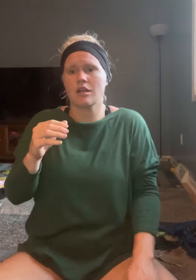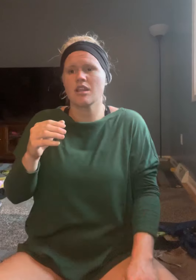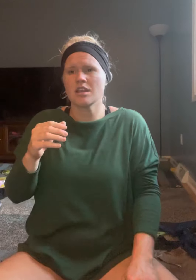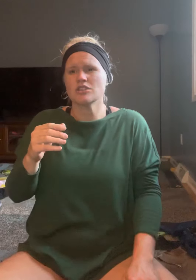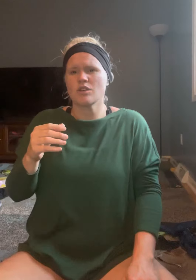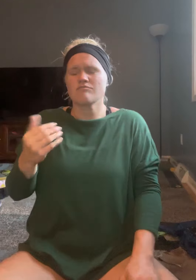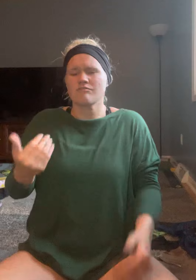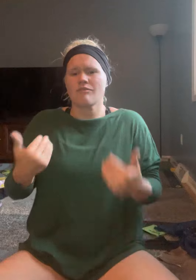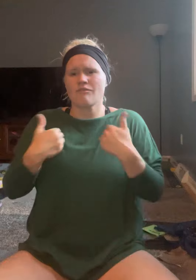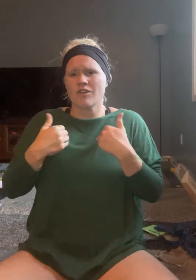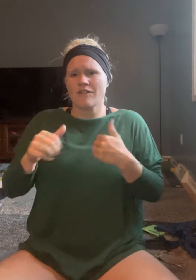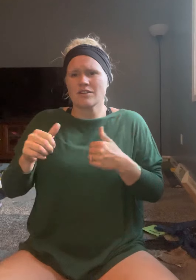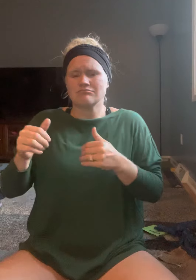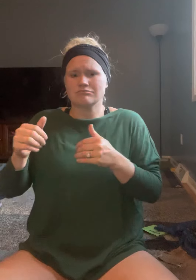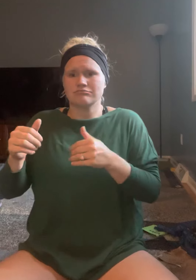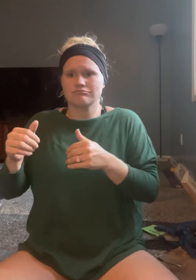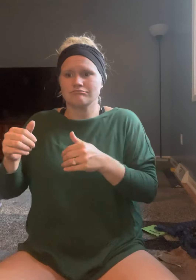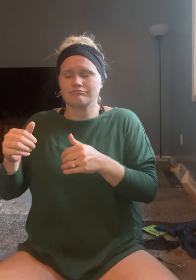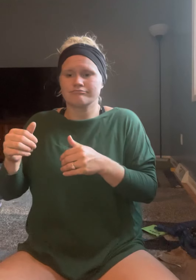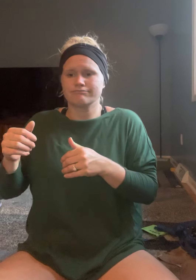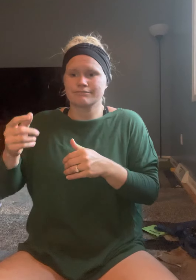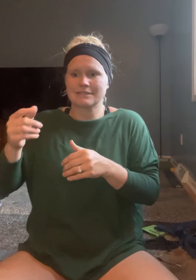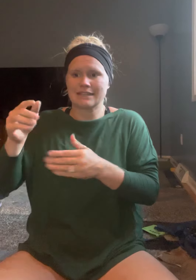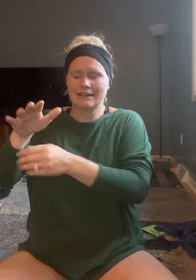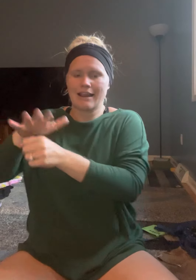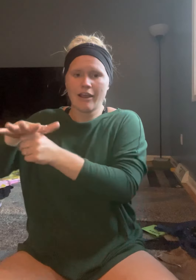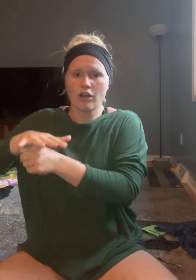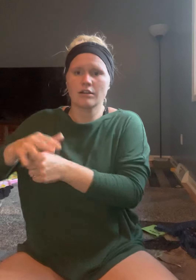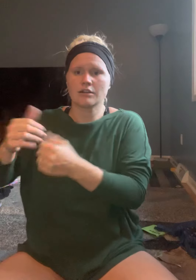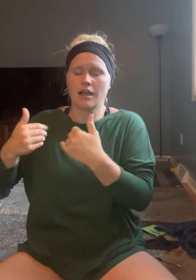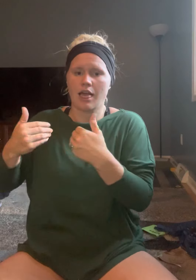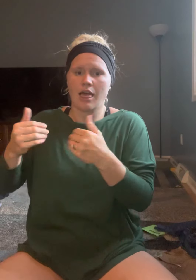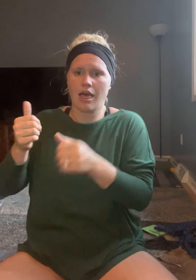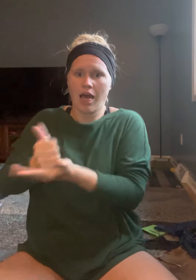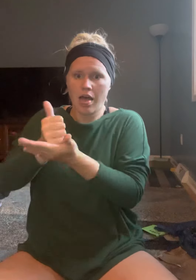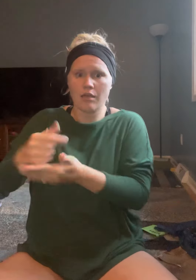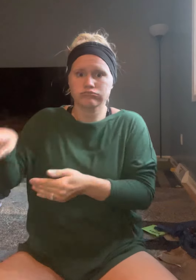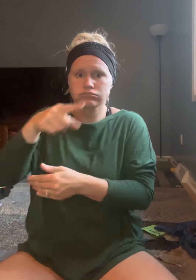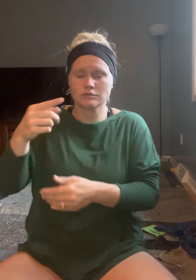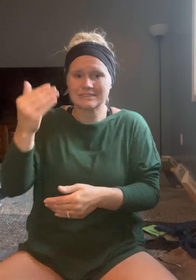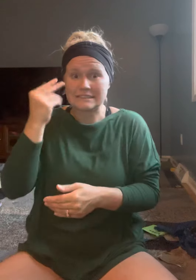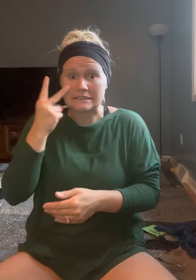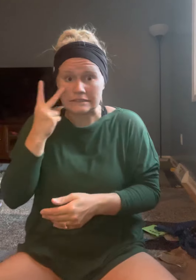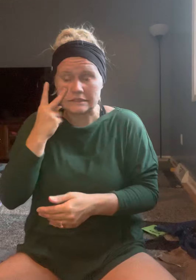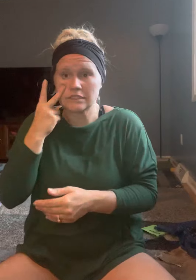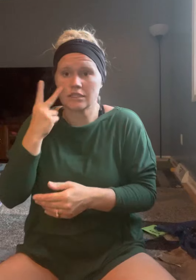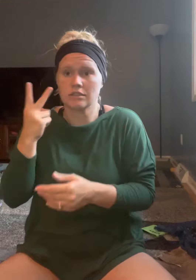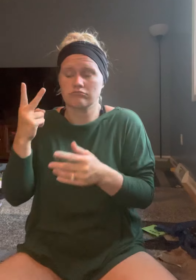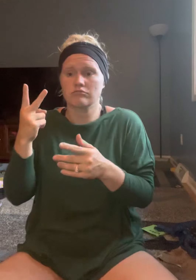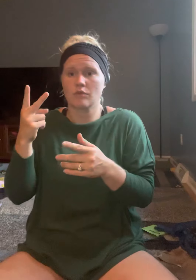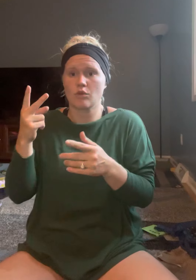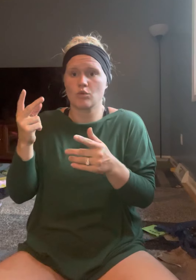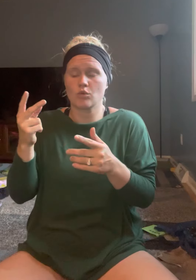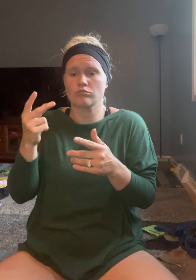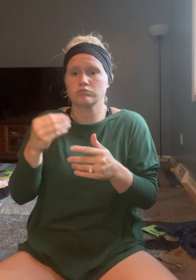process. And what you're looking at basically is taking water from its liquid phase and putting it to its